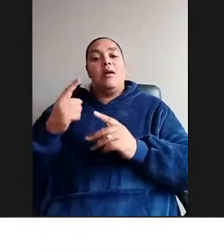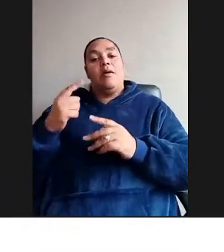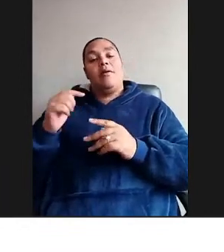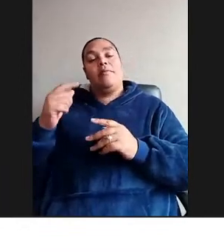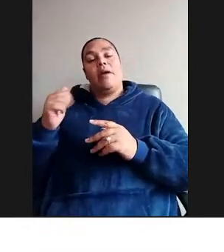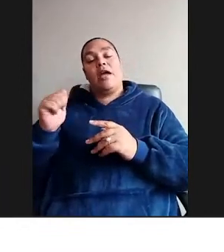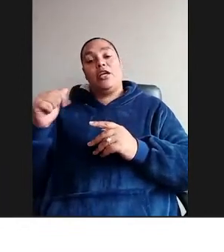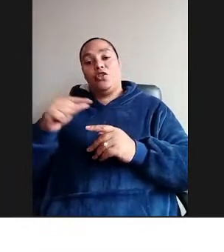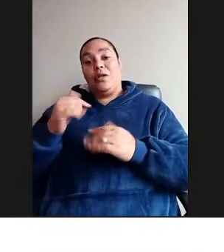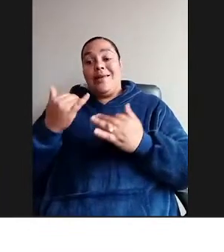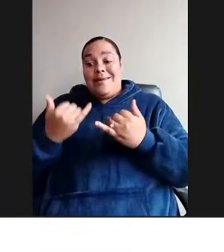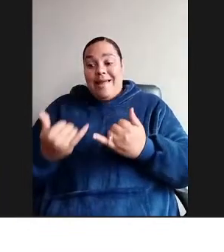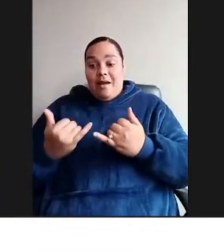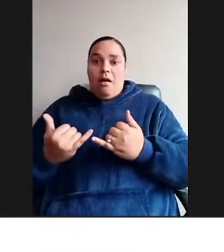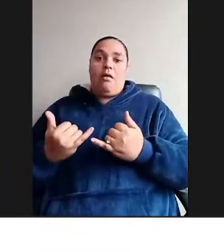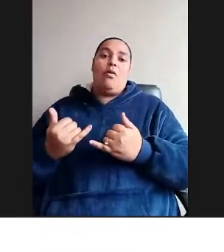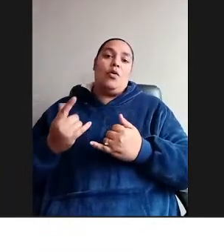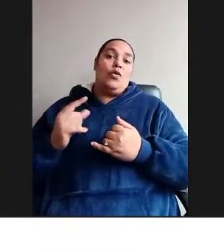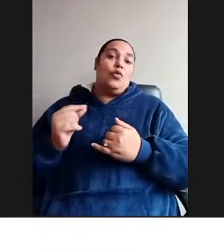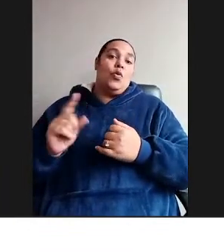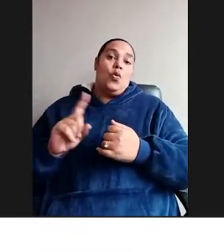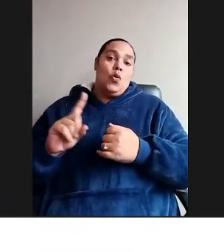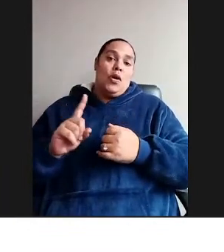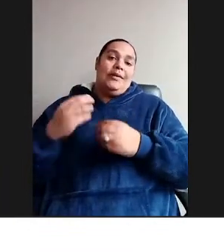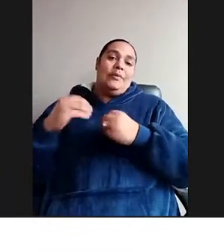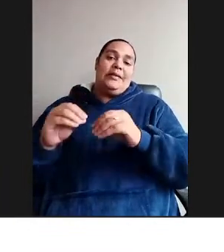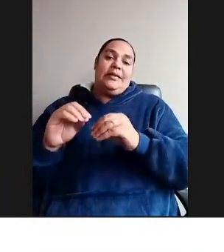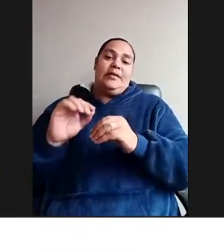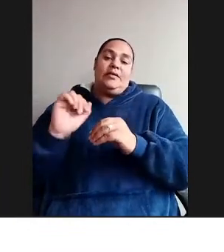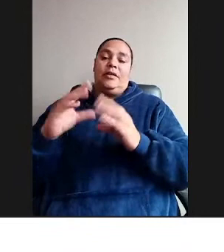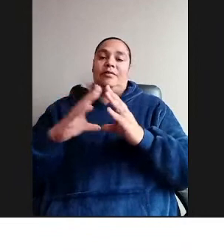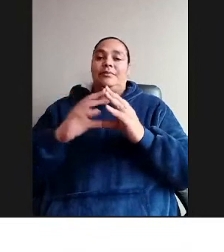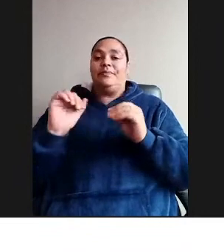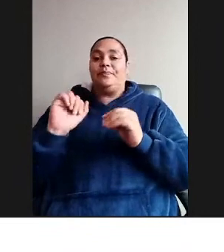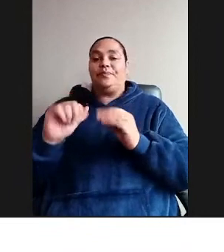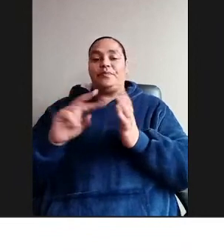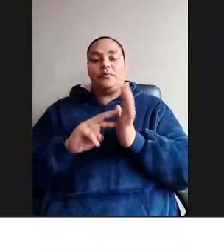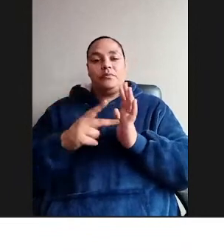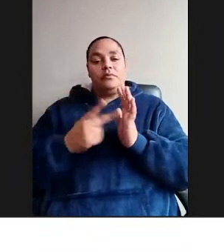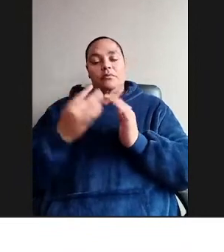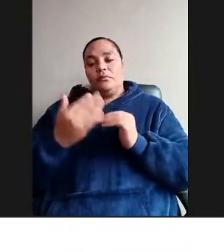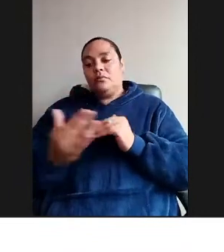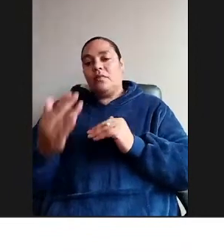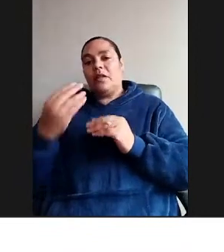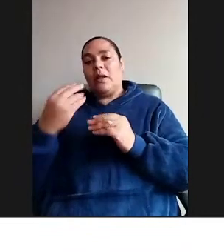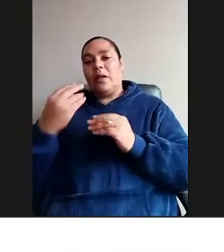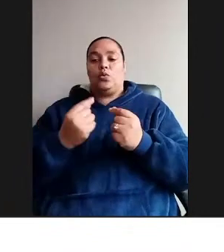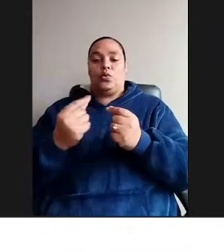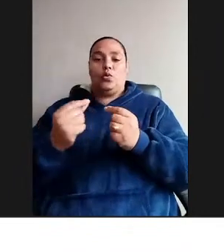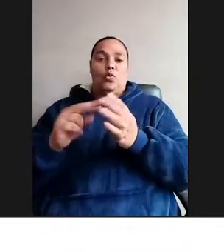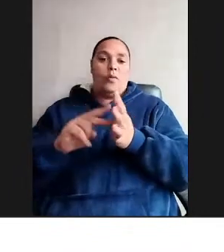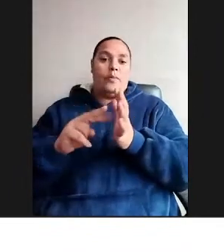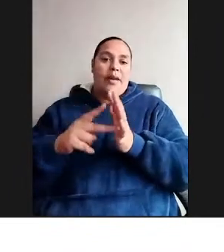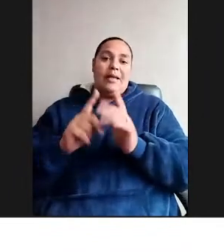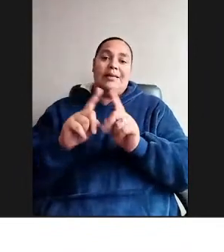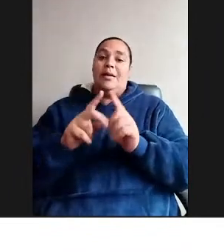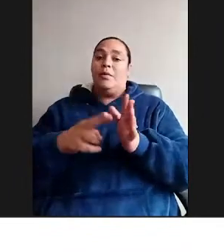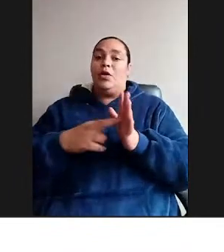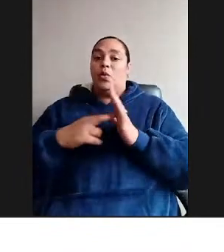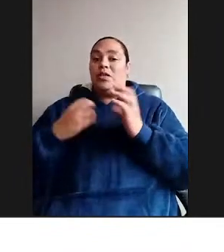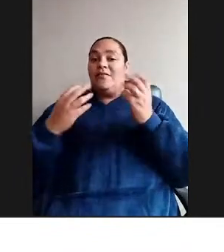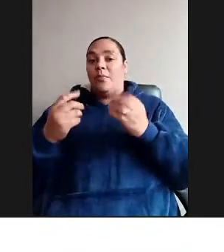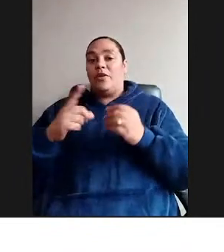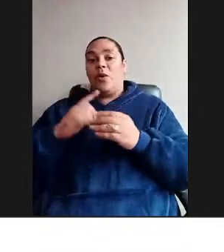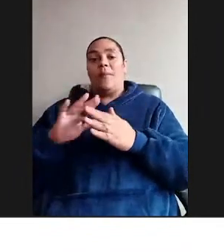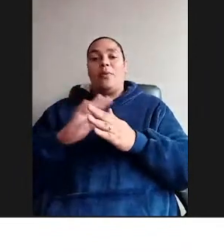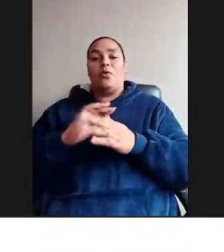currently busy with they completed their planning, so they're busy with the execution and request for information in terms of their annual